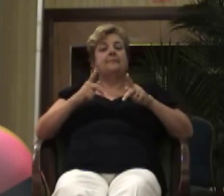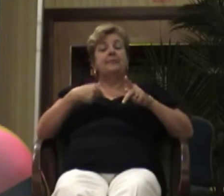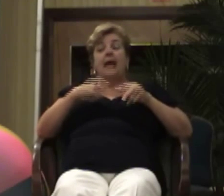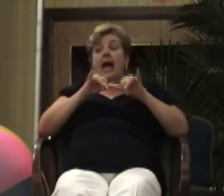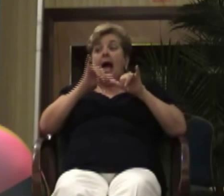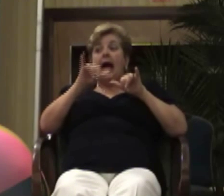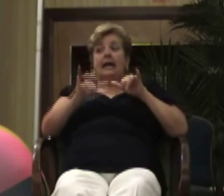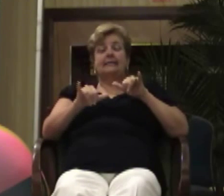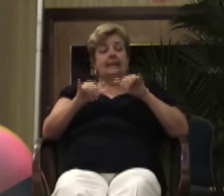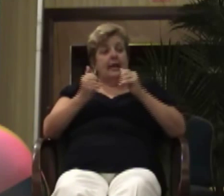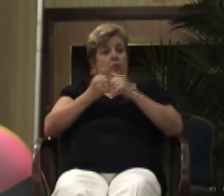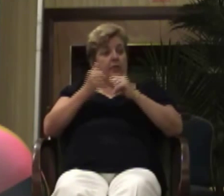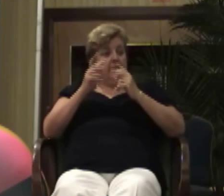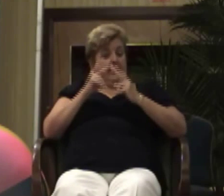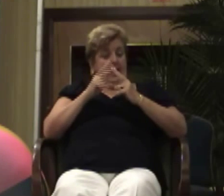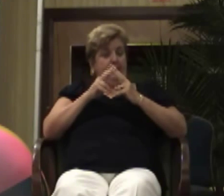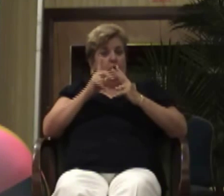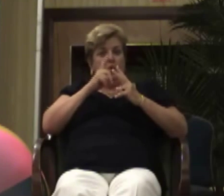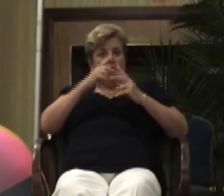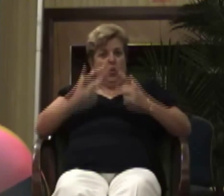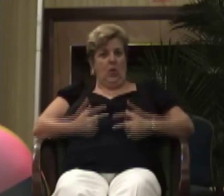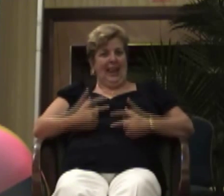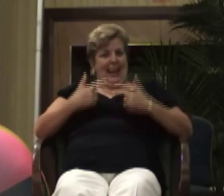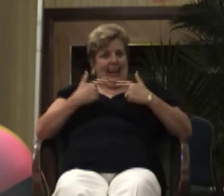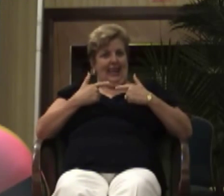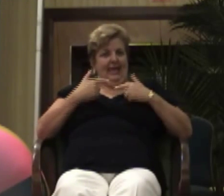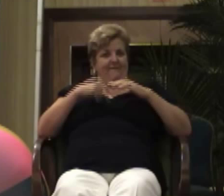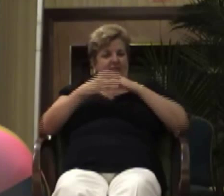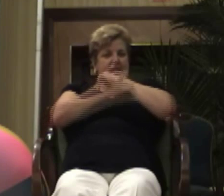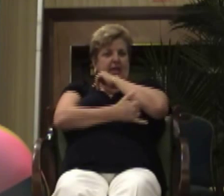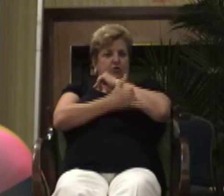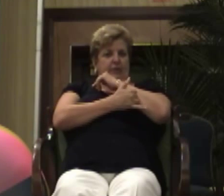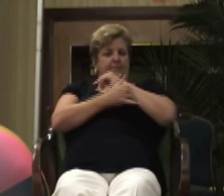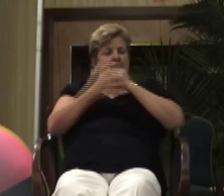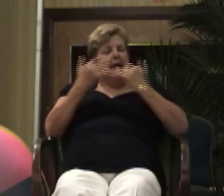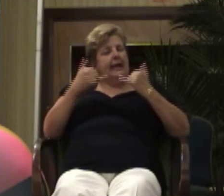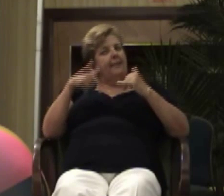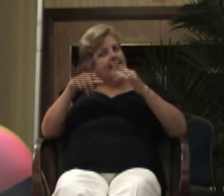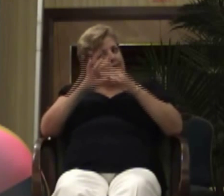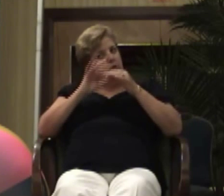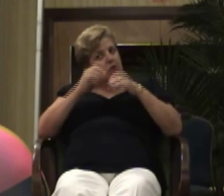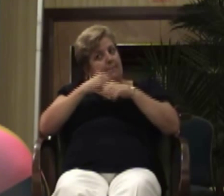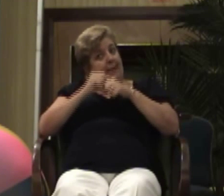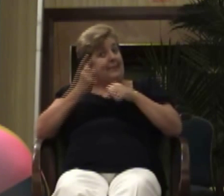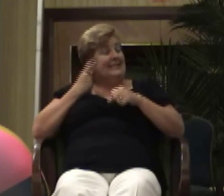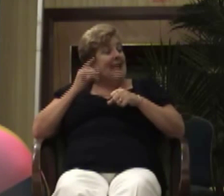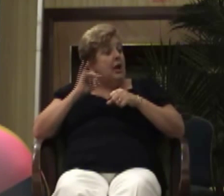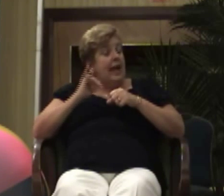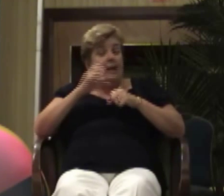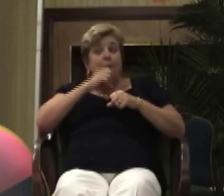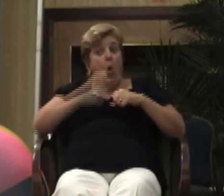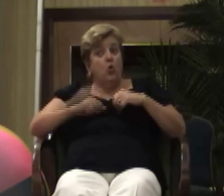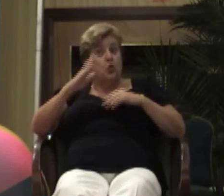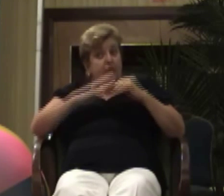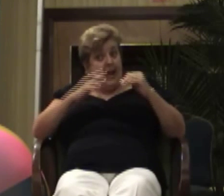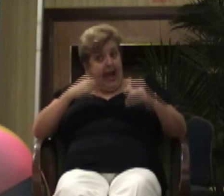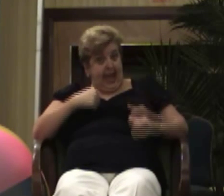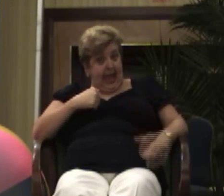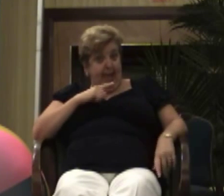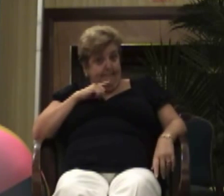the country. This is going to make me sound a lot older than what I am, but I stayed with them a lot, and they didn't have